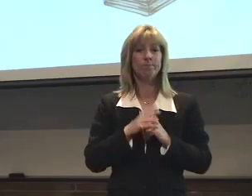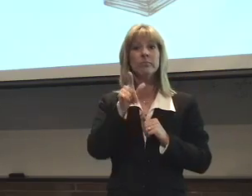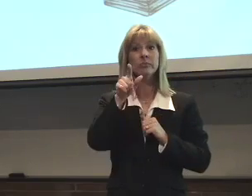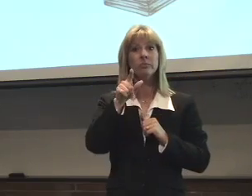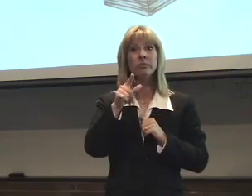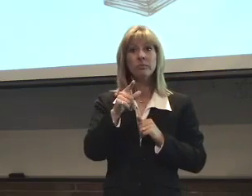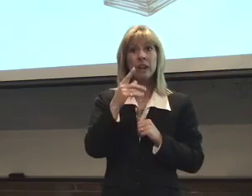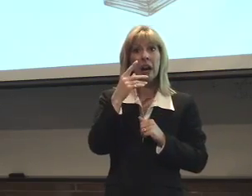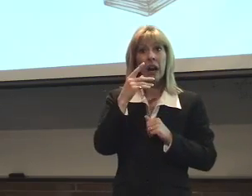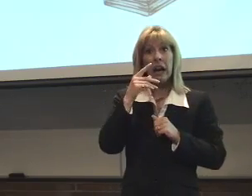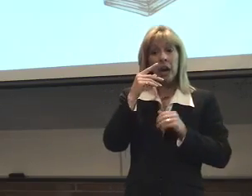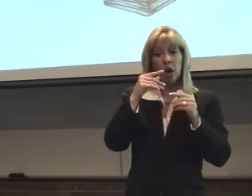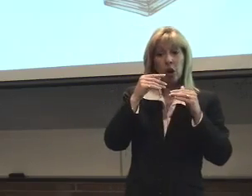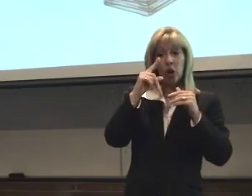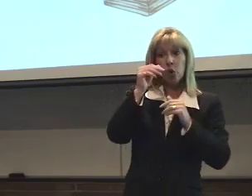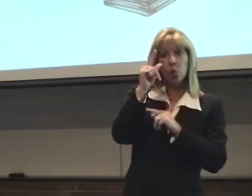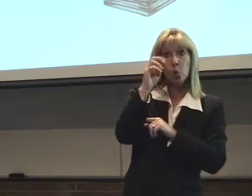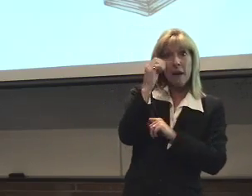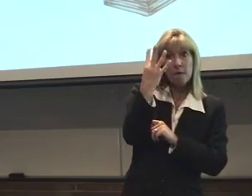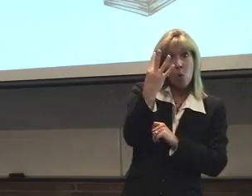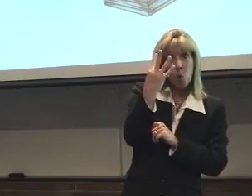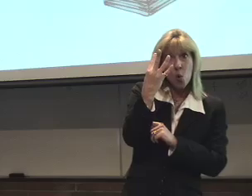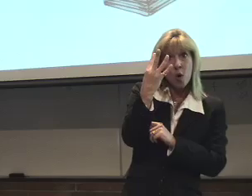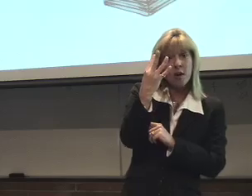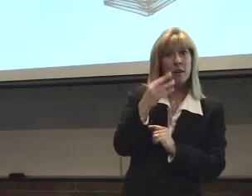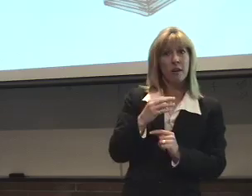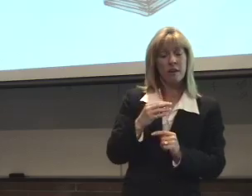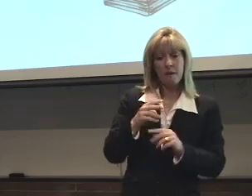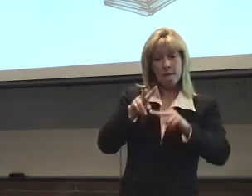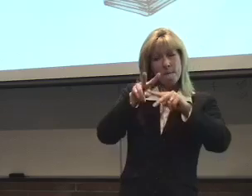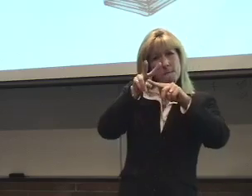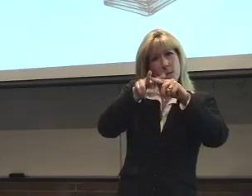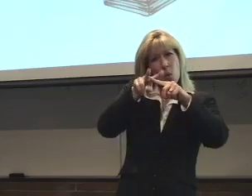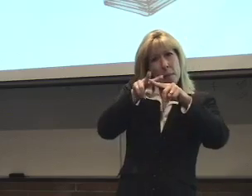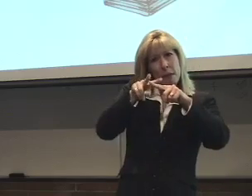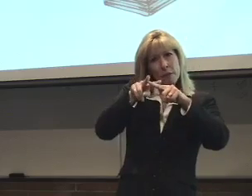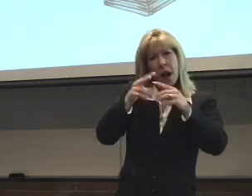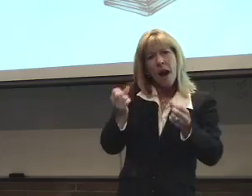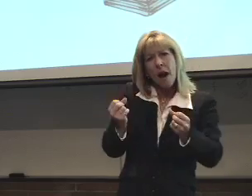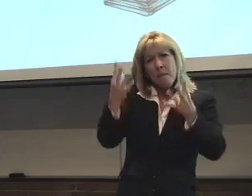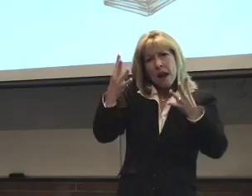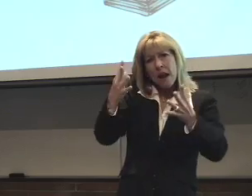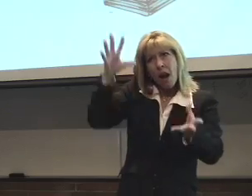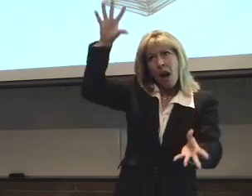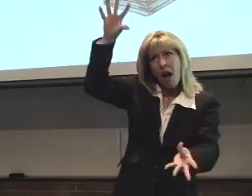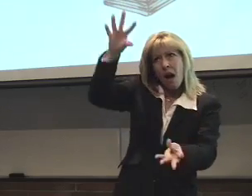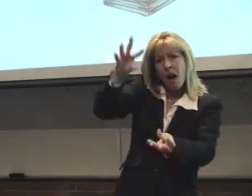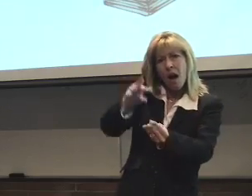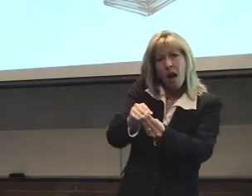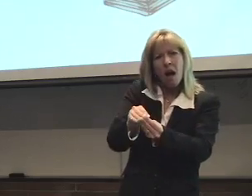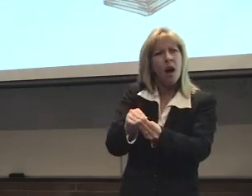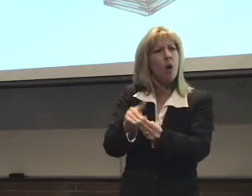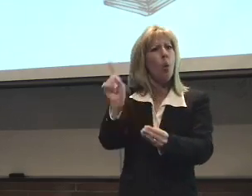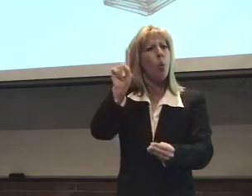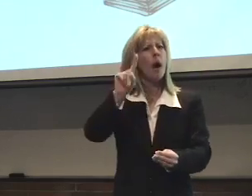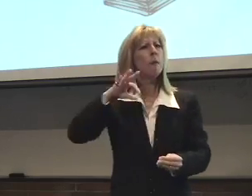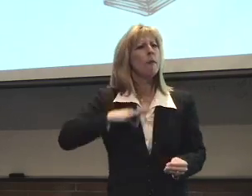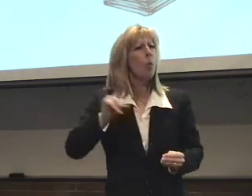has got to come through reading and reading and reading and reading a ton. And this is hard because just like hearing kids, there's